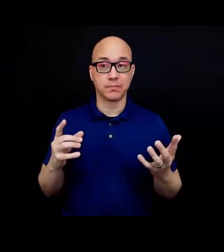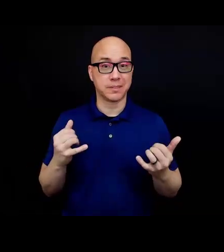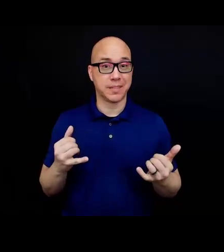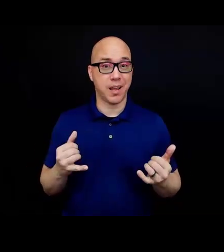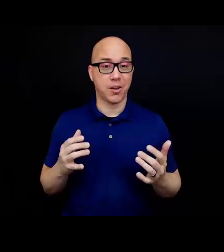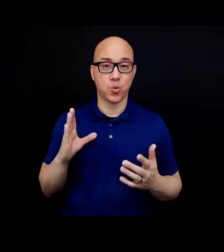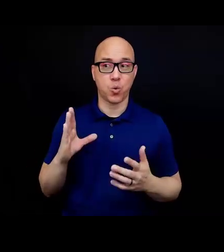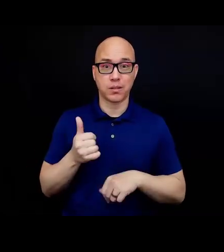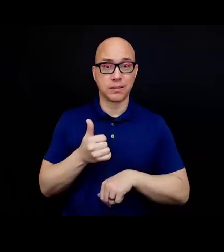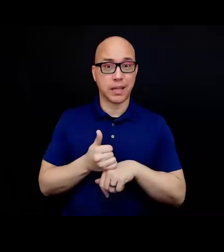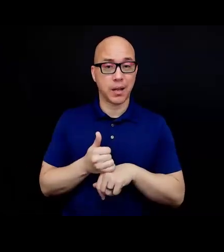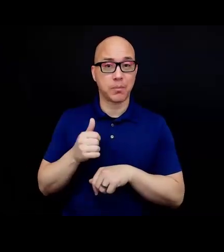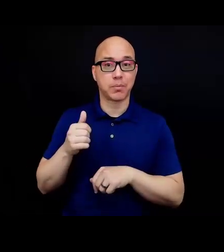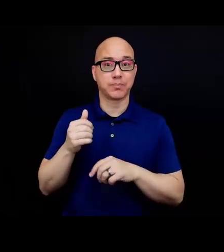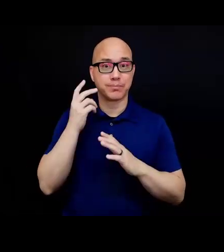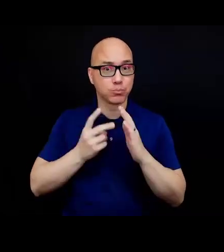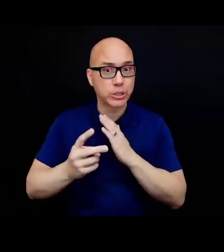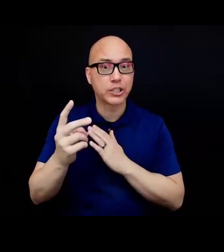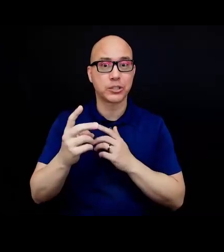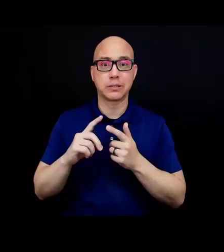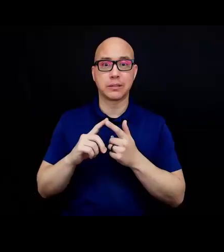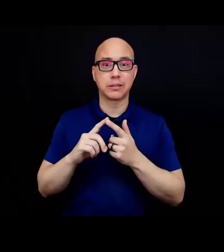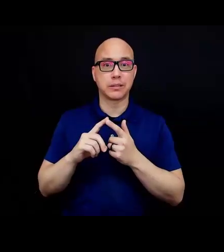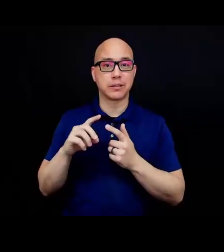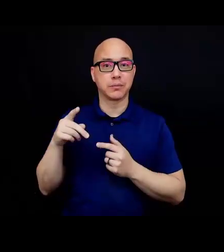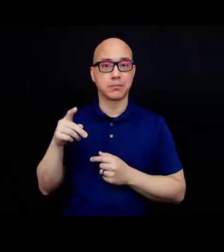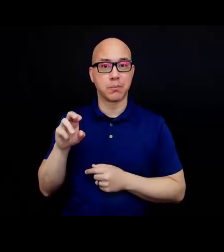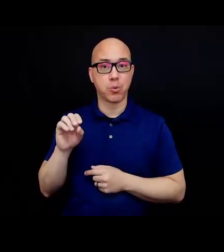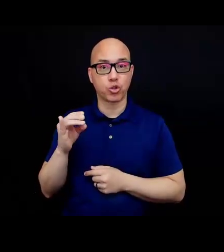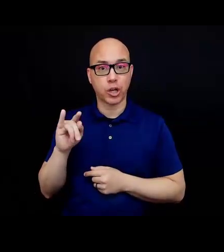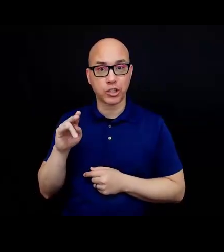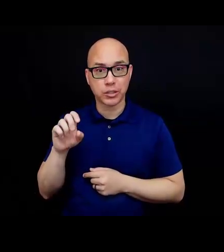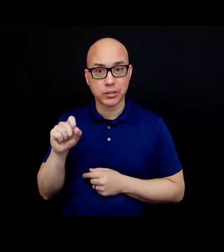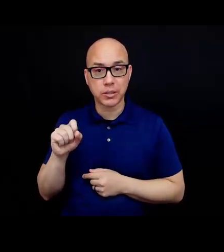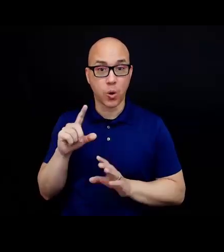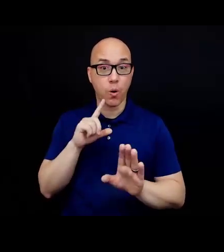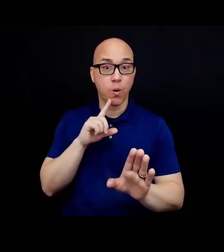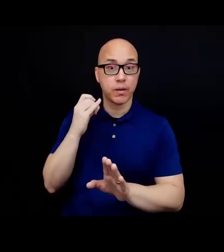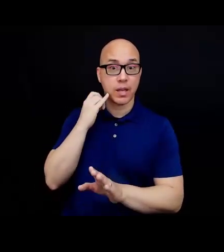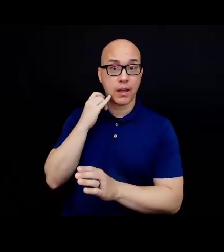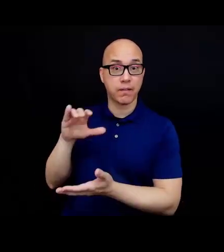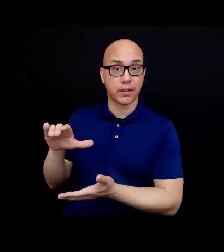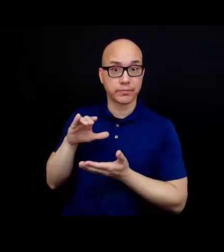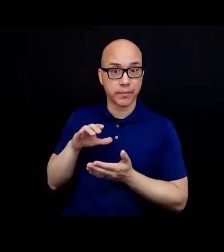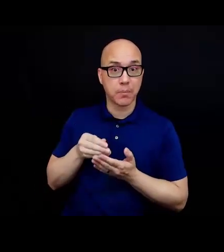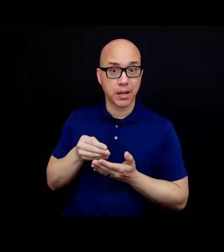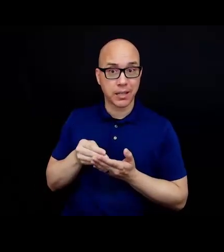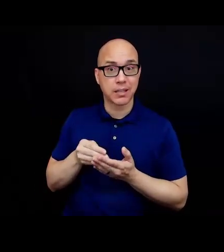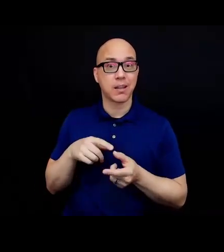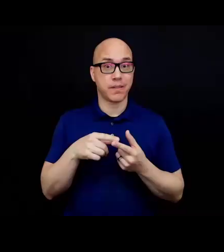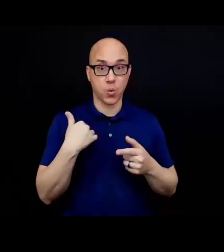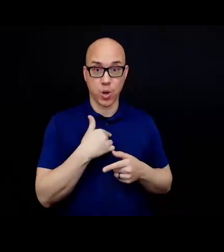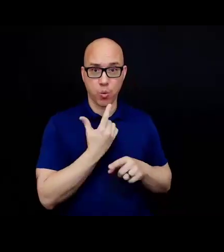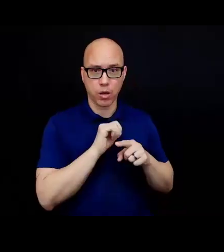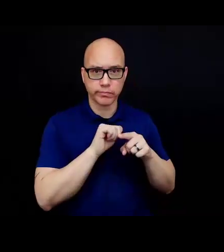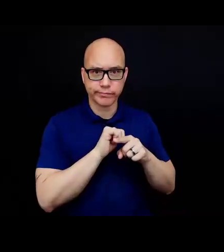projections and you're going to forecast. In your numbers, you're going to say, with this money, as we train additional staff, we